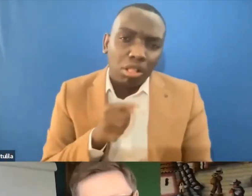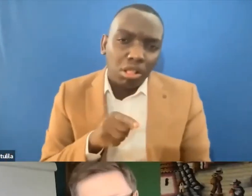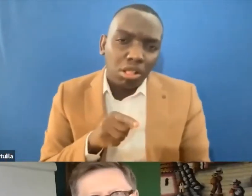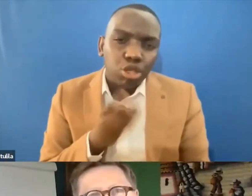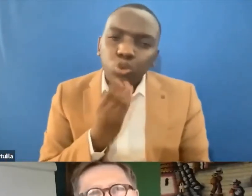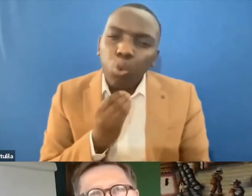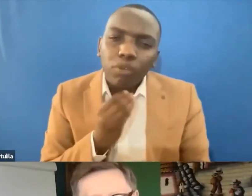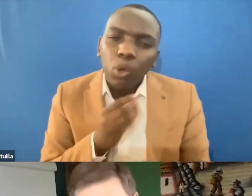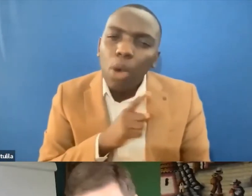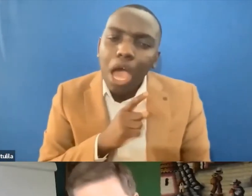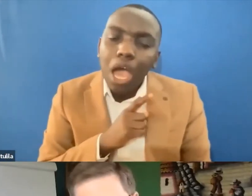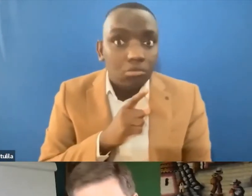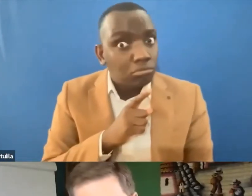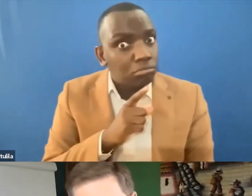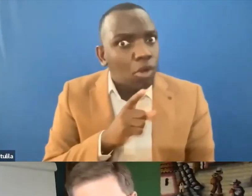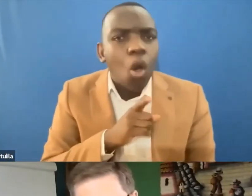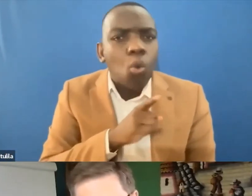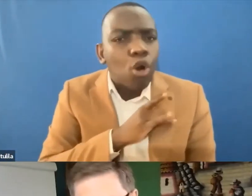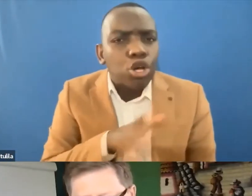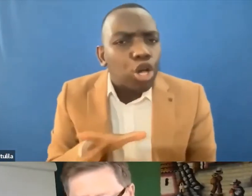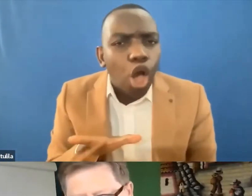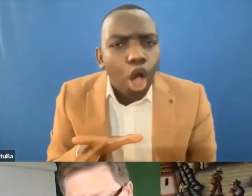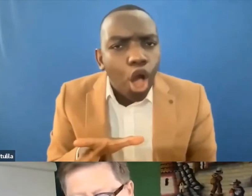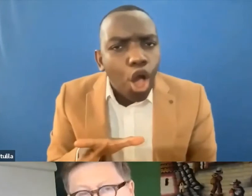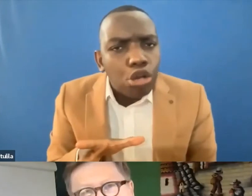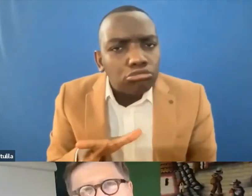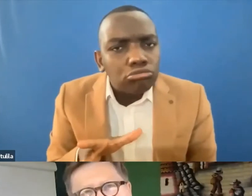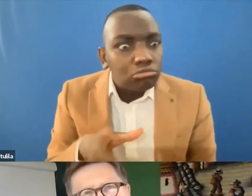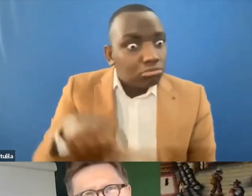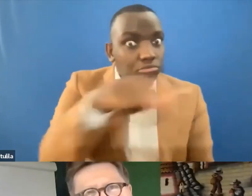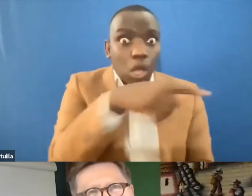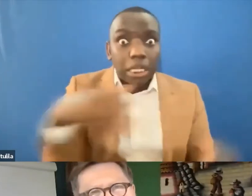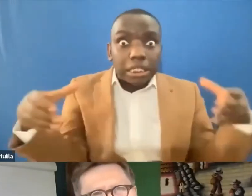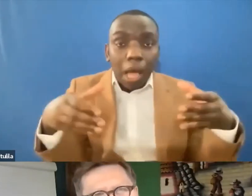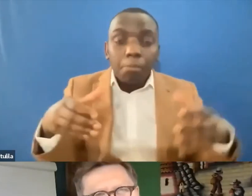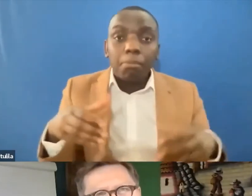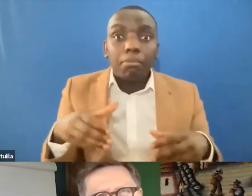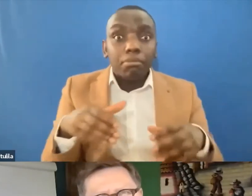And maybe this is where the personality test that I mentioned could be useful.